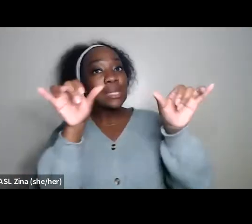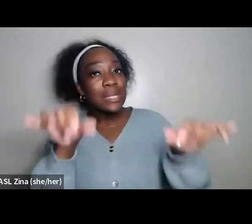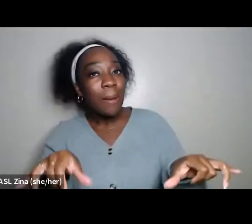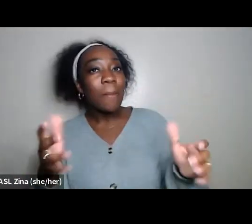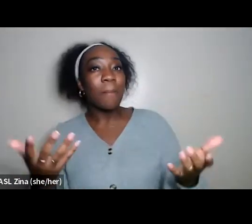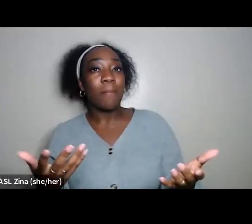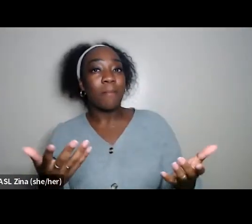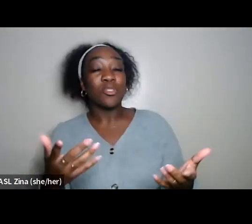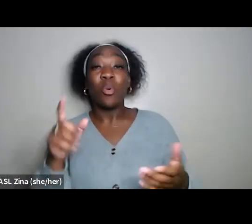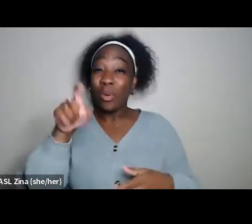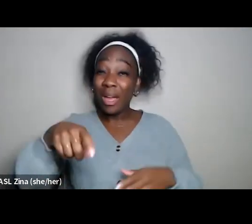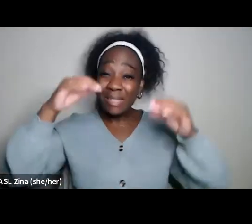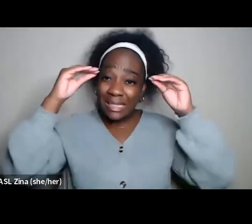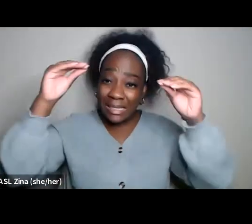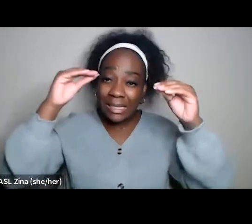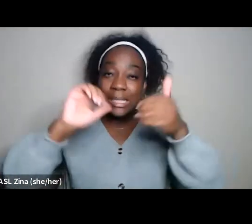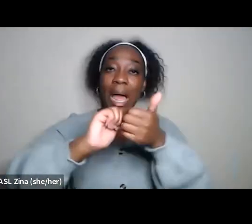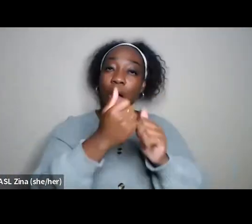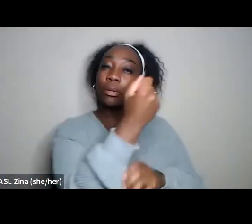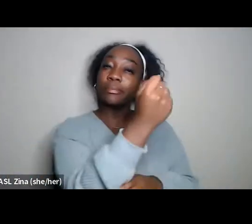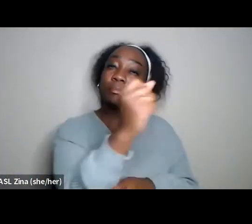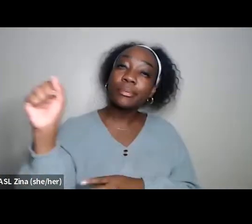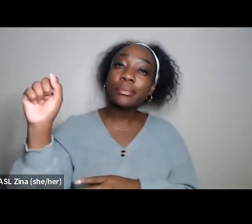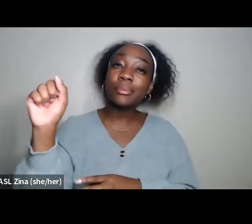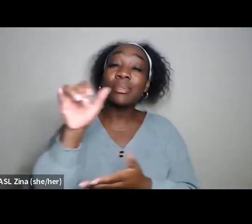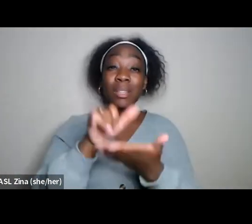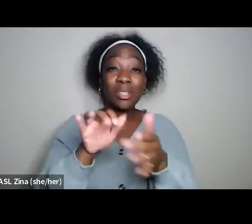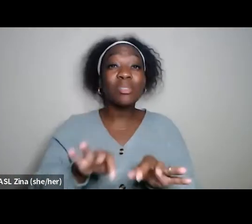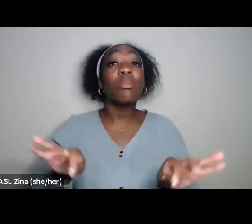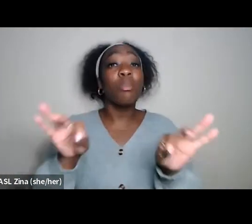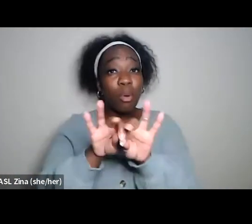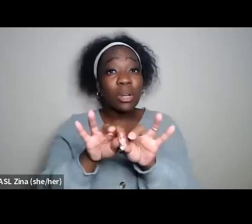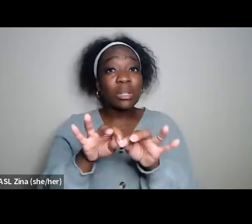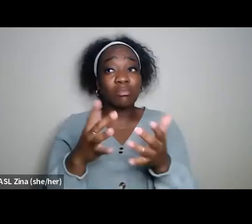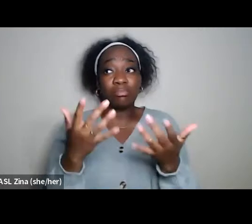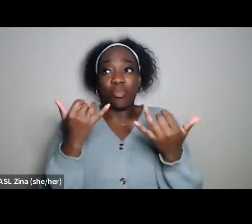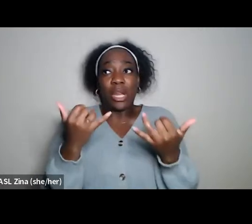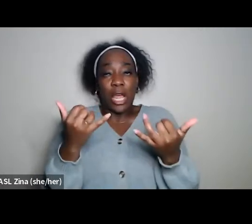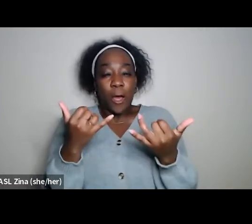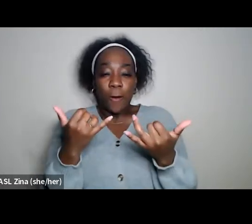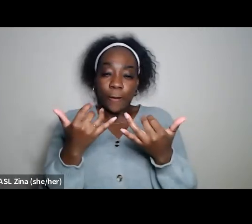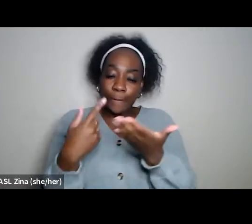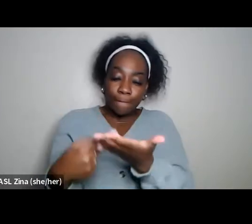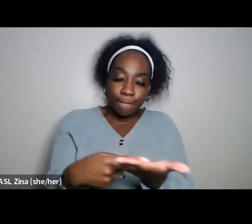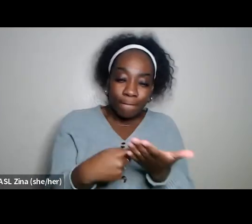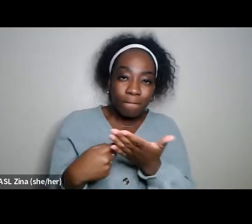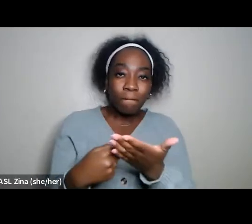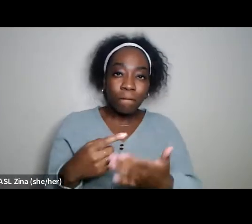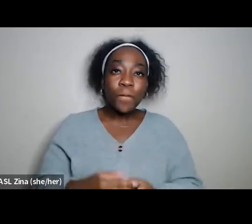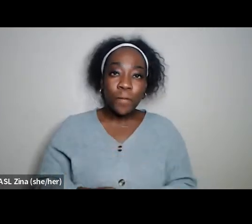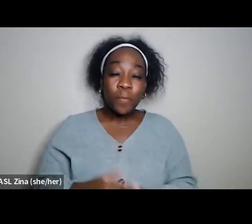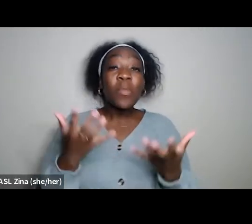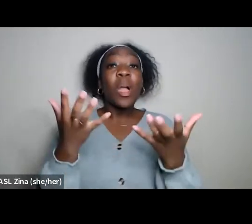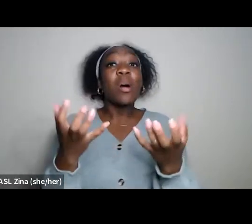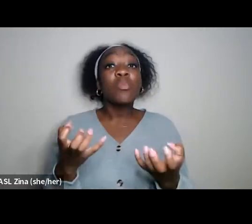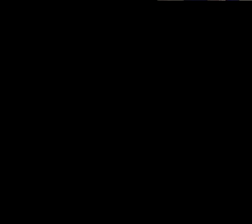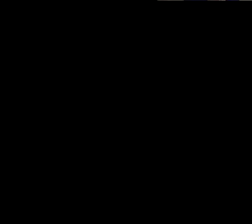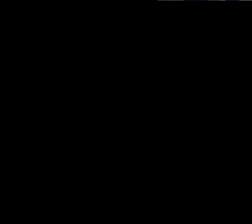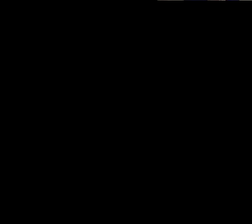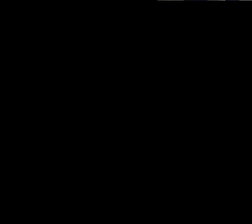a really important read in this moment. I want to just share a really early